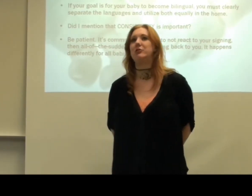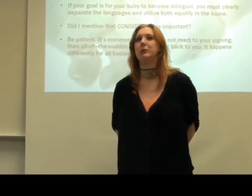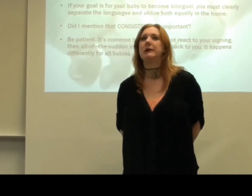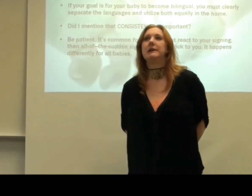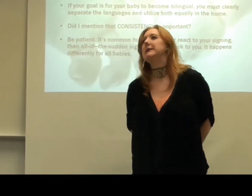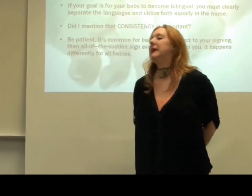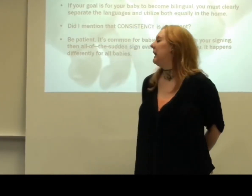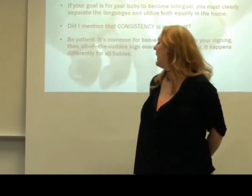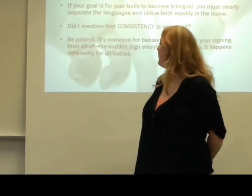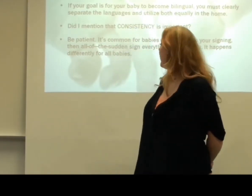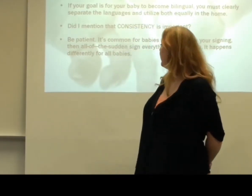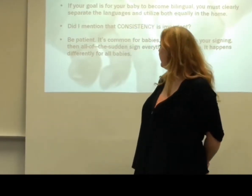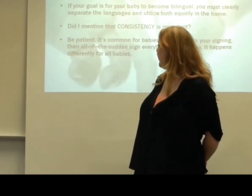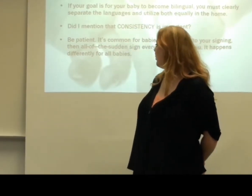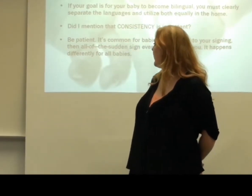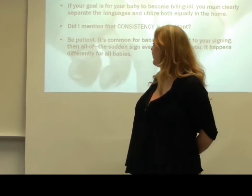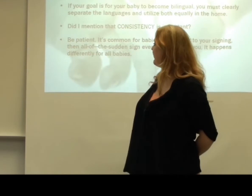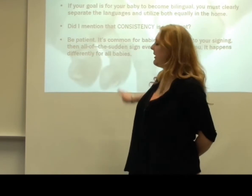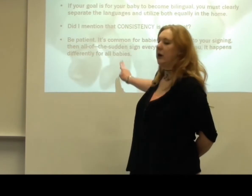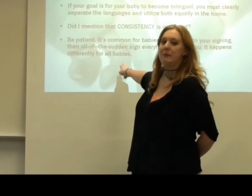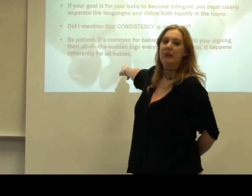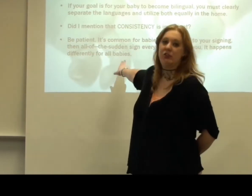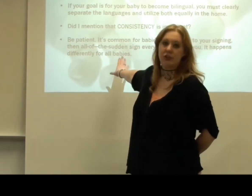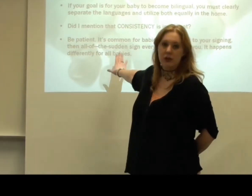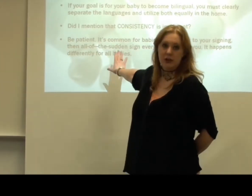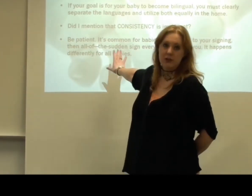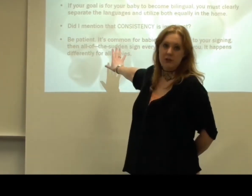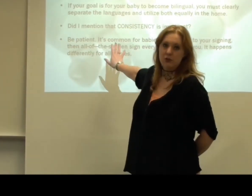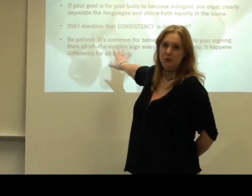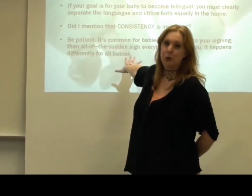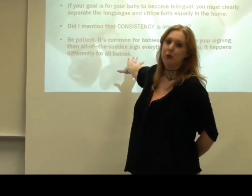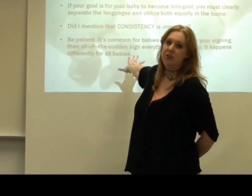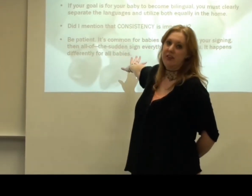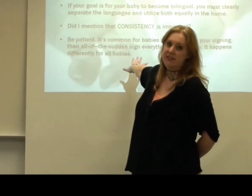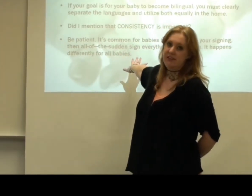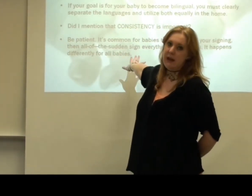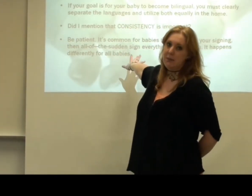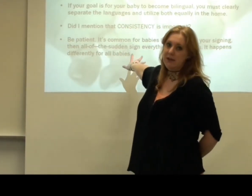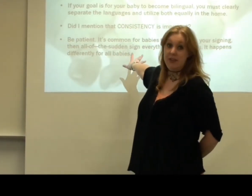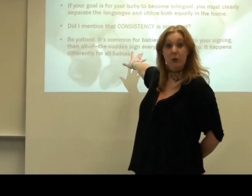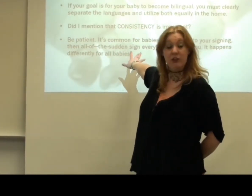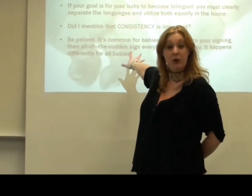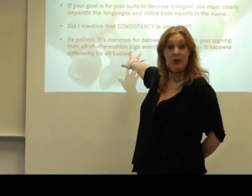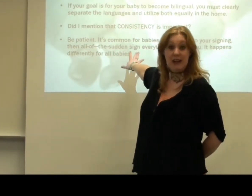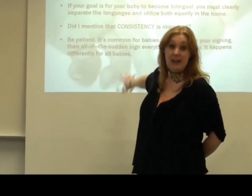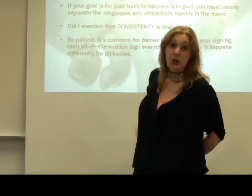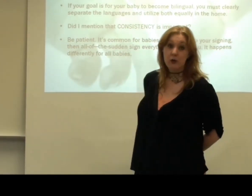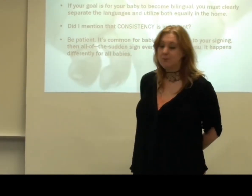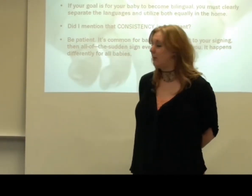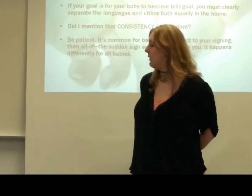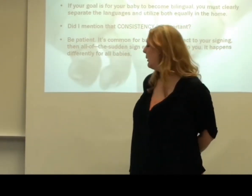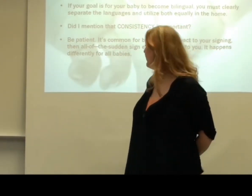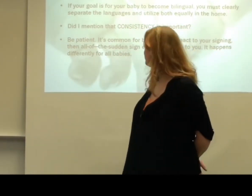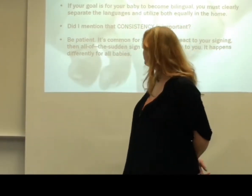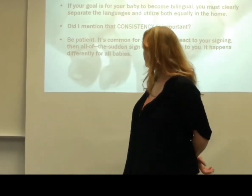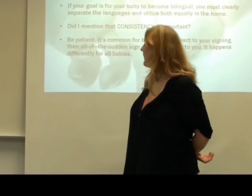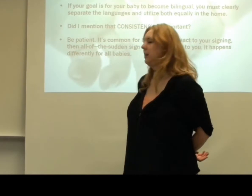to. And he was very much true to this statement that was already here, by the way.